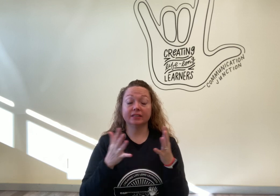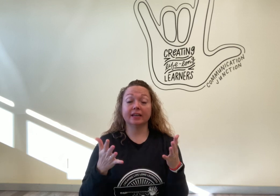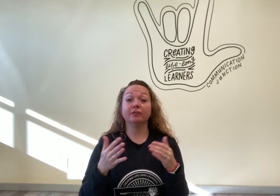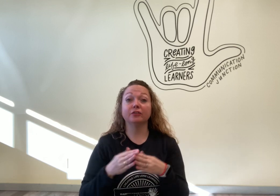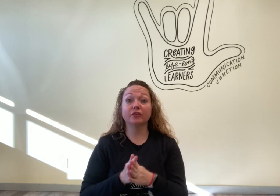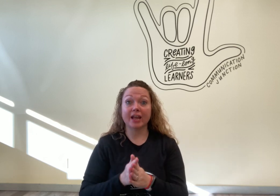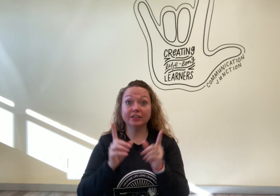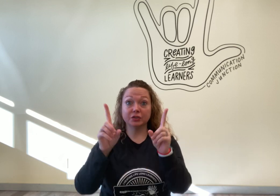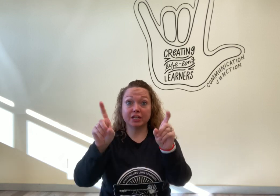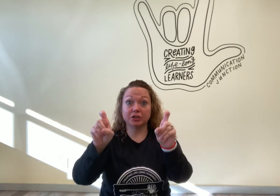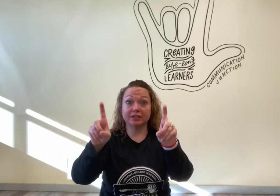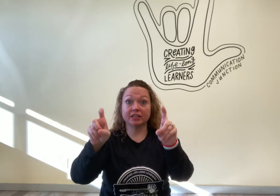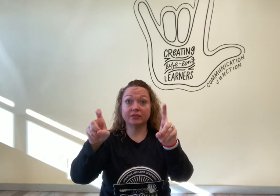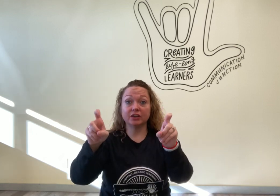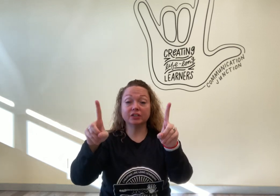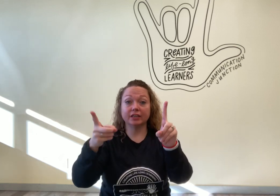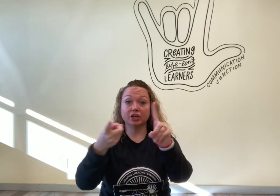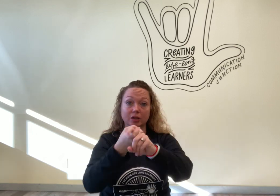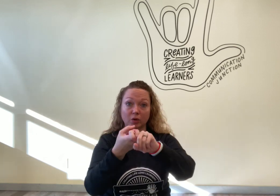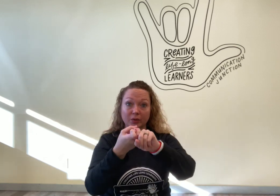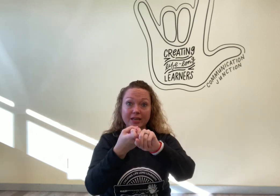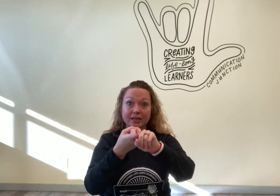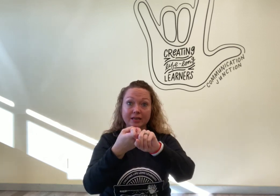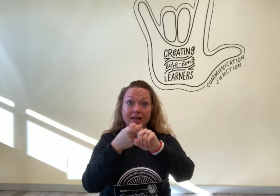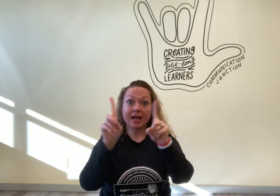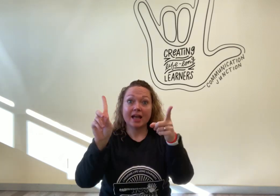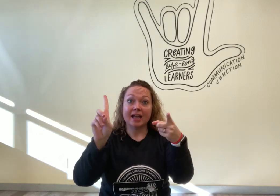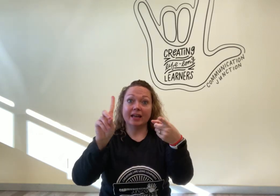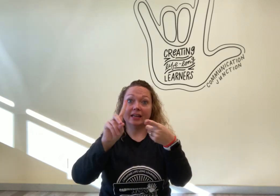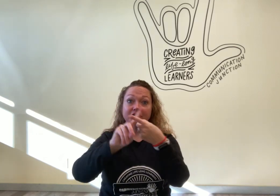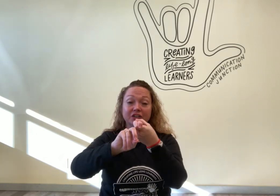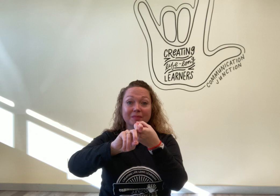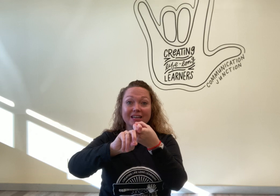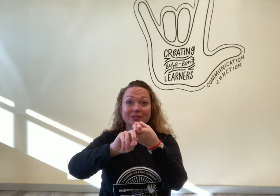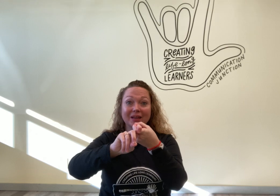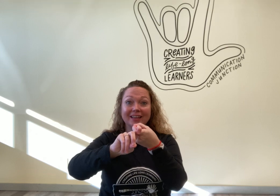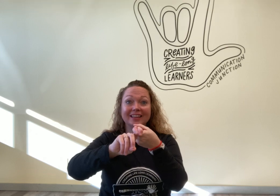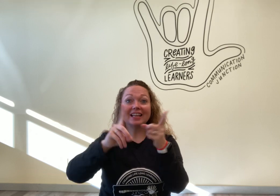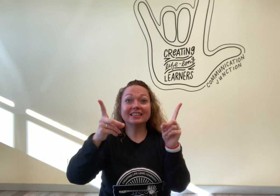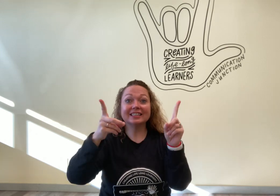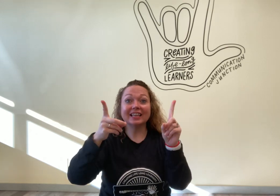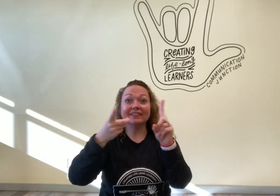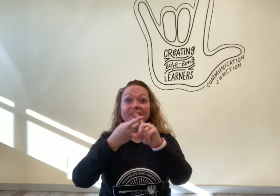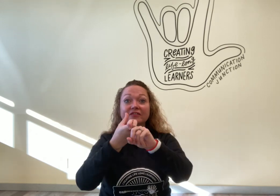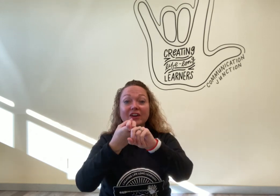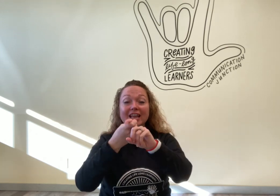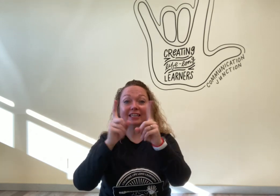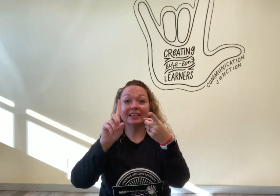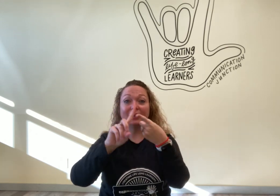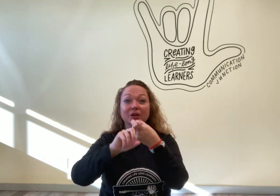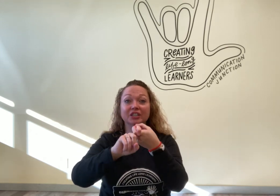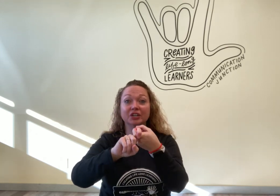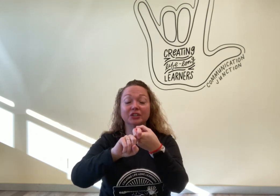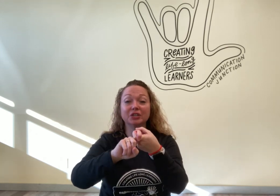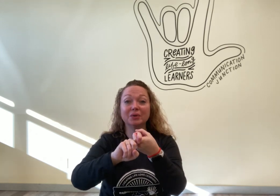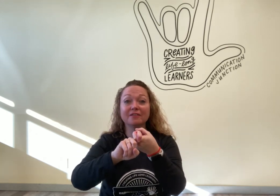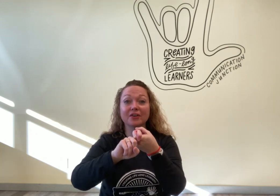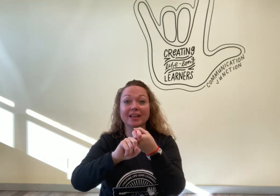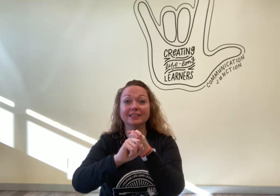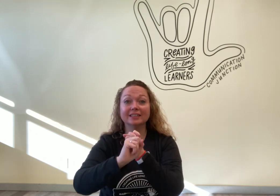for friend. So you take your index fingers and you hook them one way, and you hook them the next way. That is a sign for friend. And we're gonna turn to our friends, our